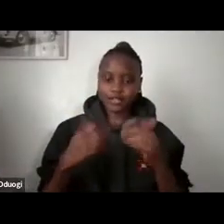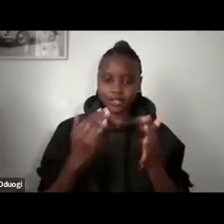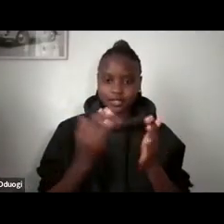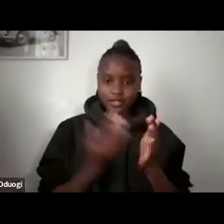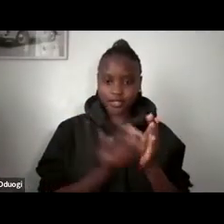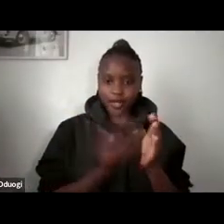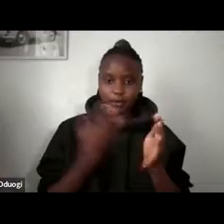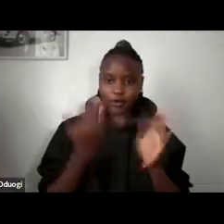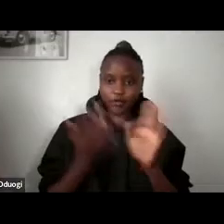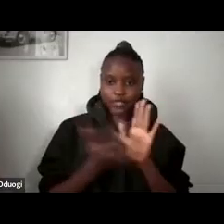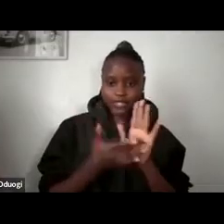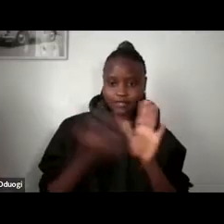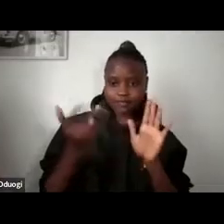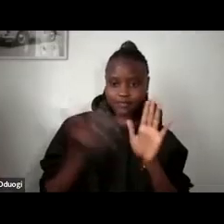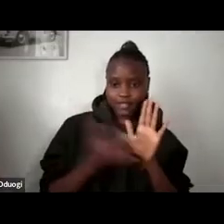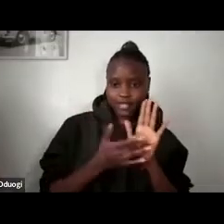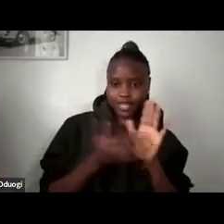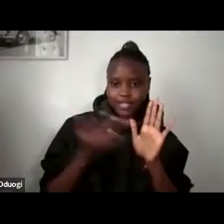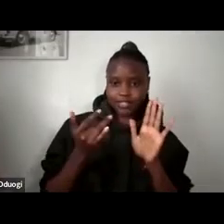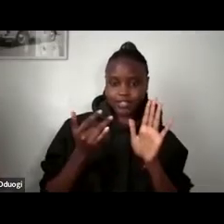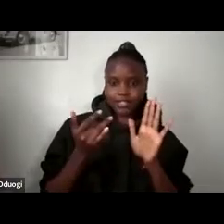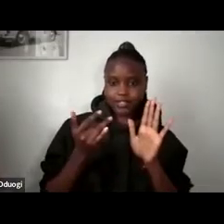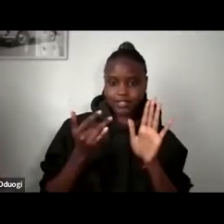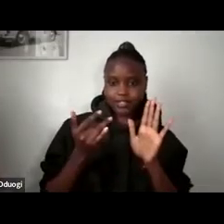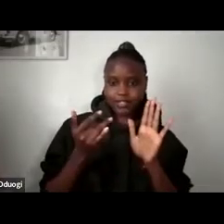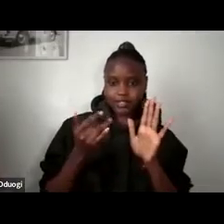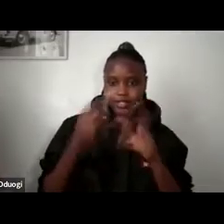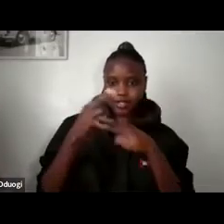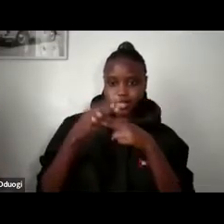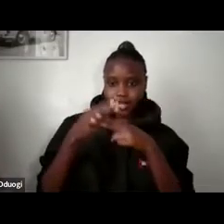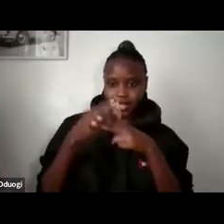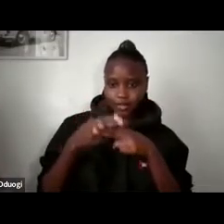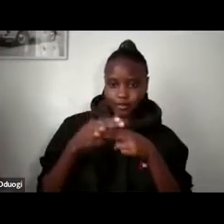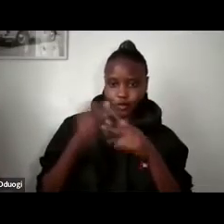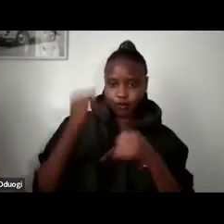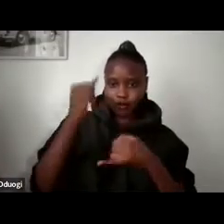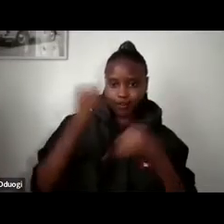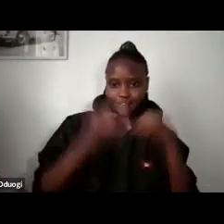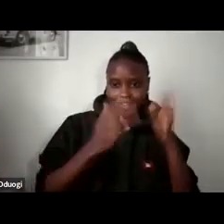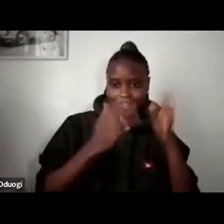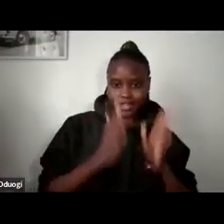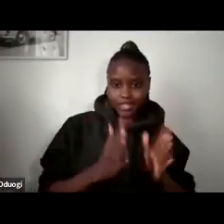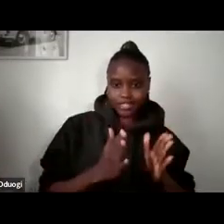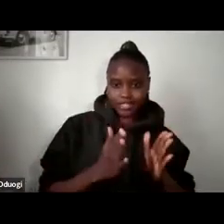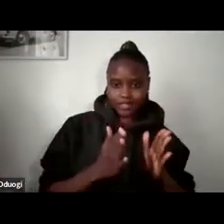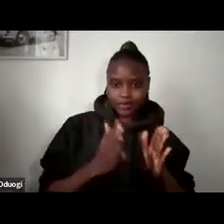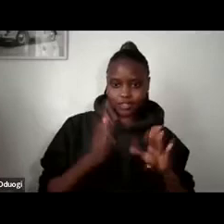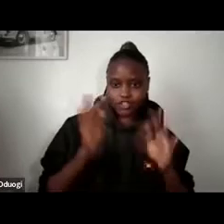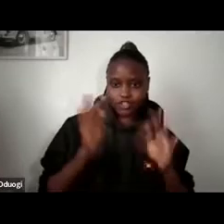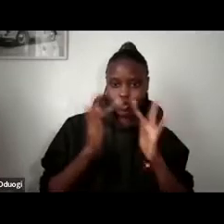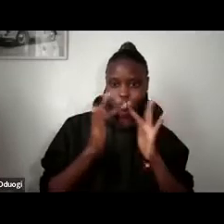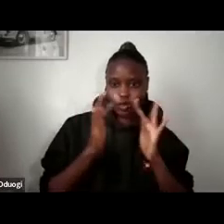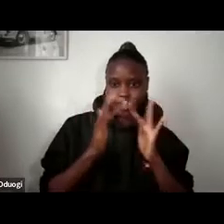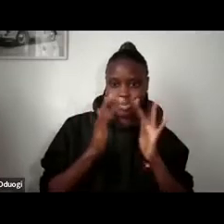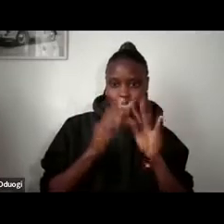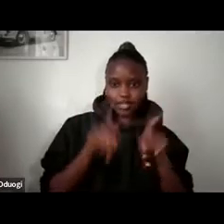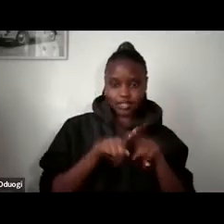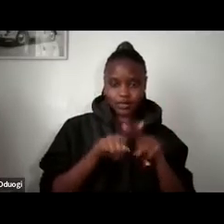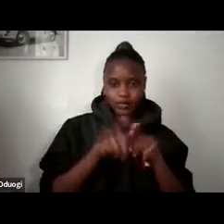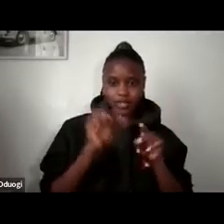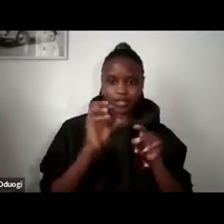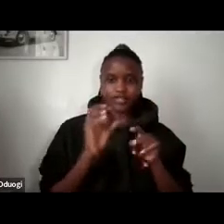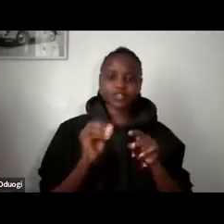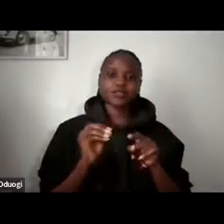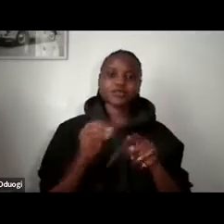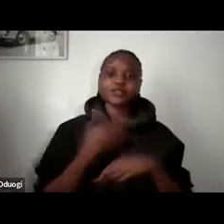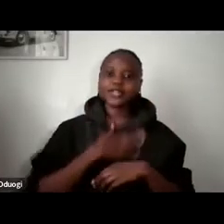or some of us access the names of our finalists, which are online as well. So kindly give